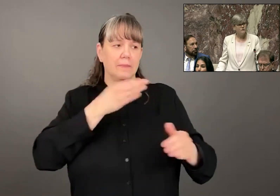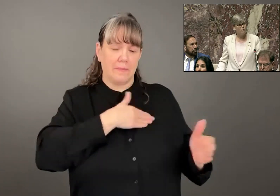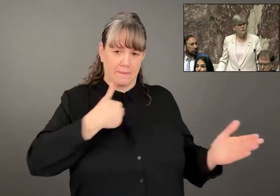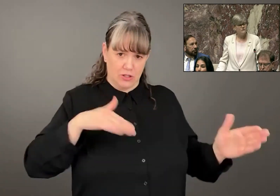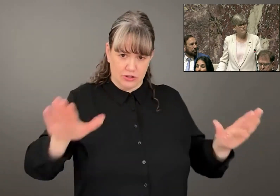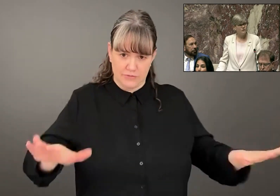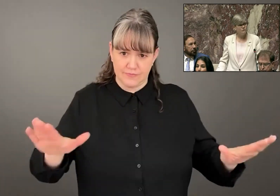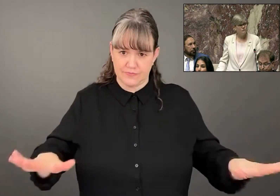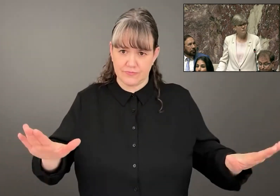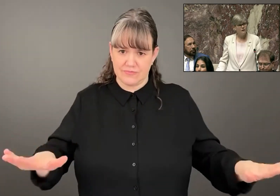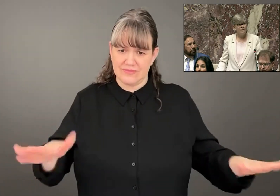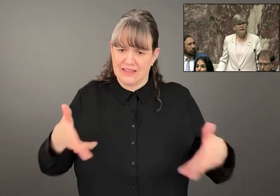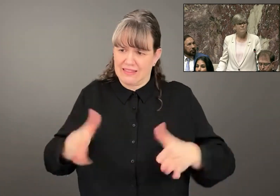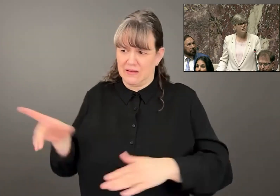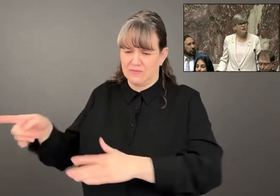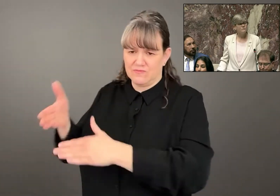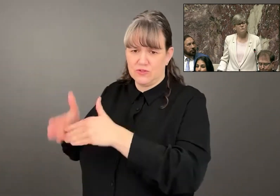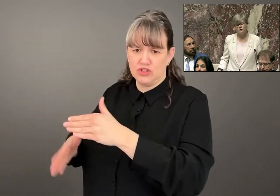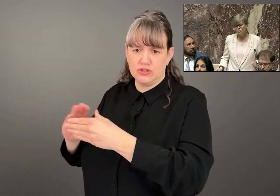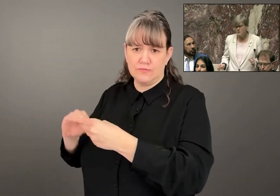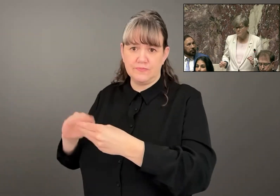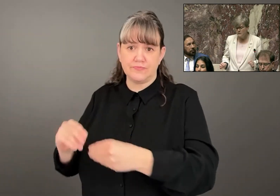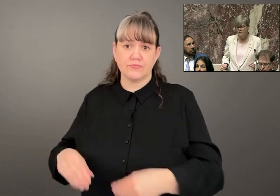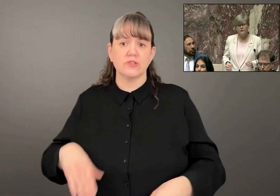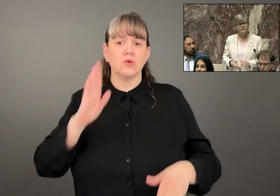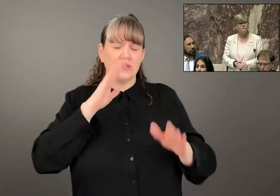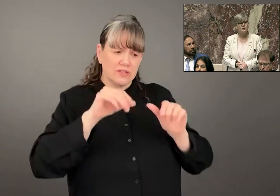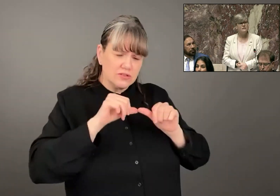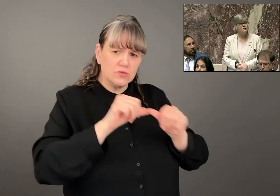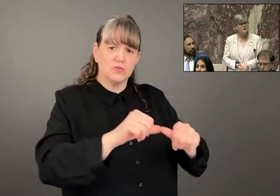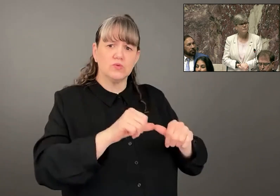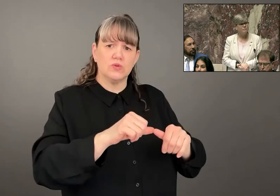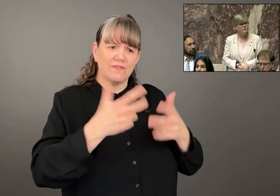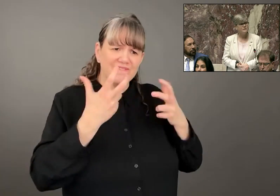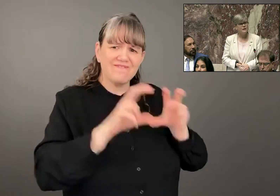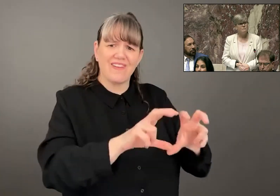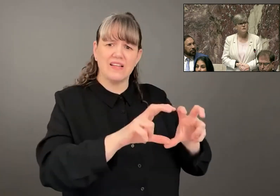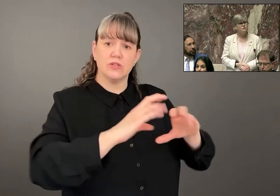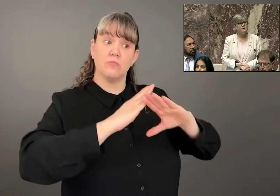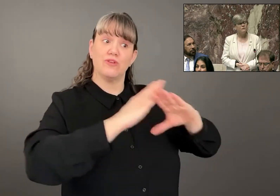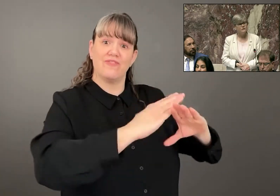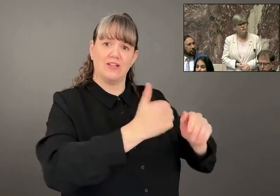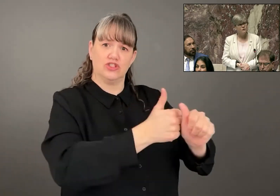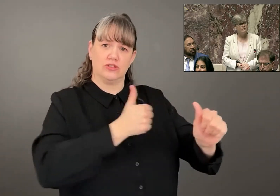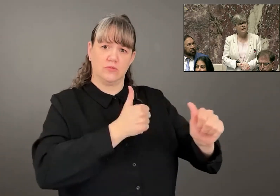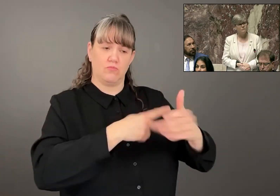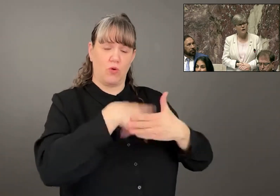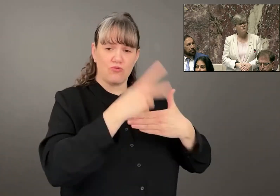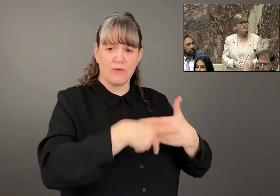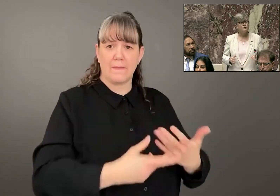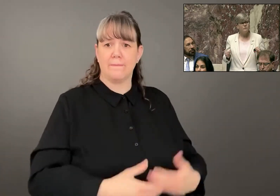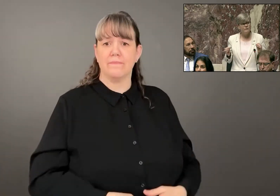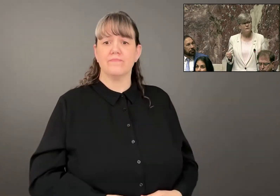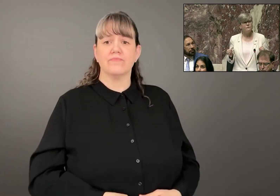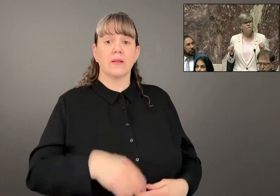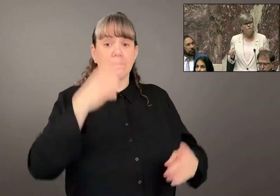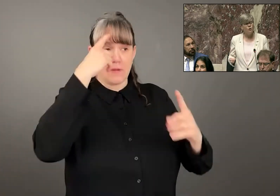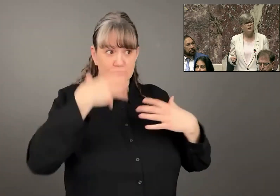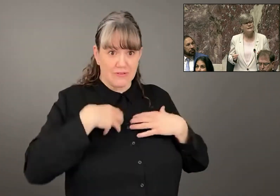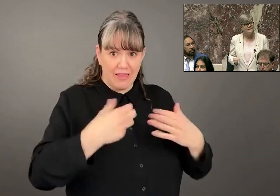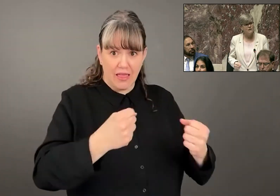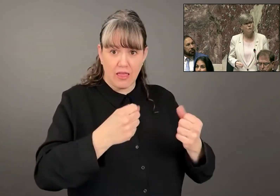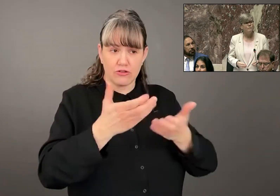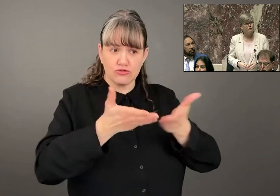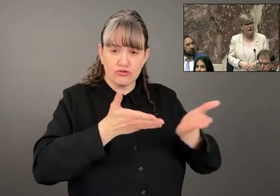health supports for youth, in mental health supports specifically for Indigenous peoples, Mr. Speaker, in the treatment and recovery so that we build out the